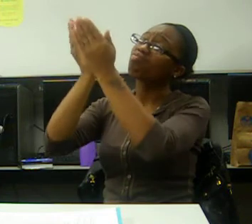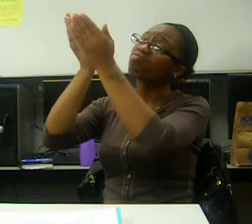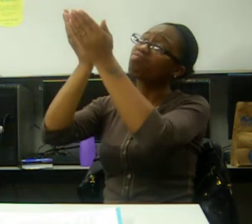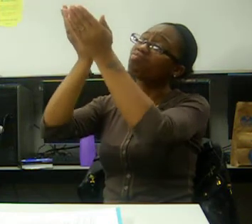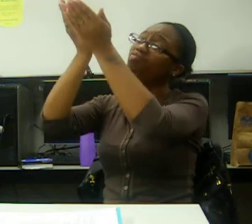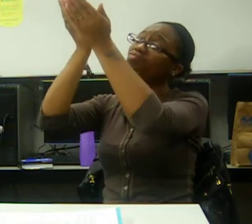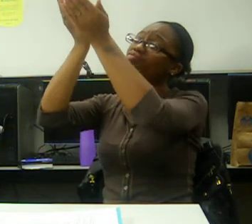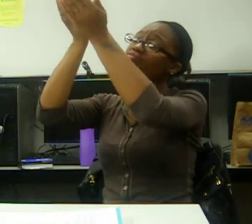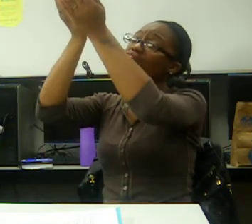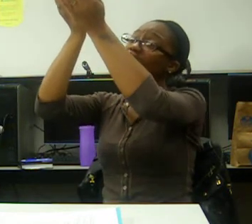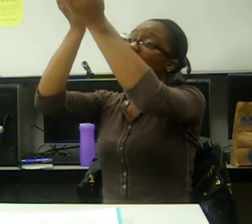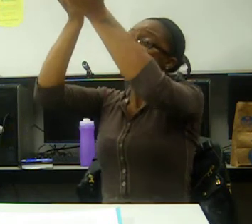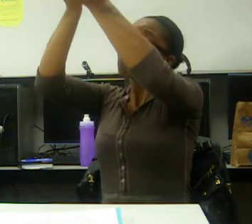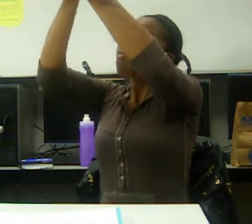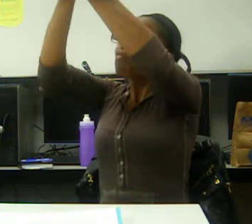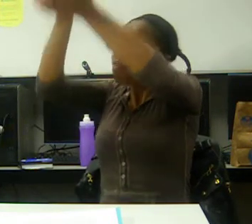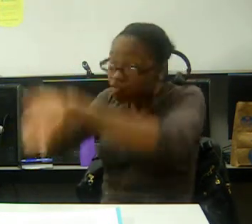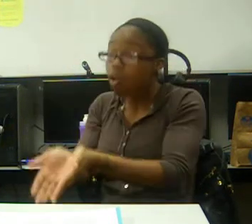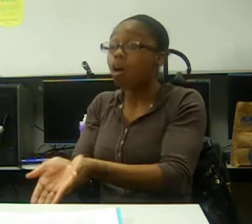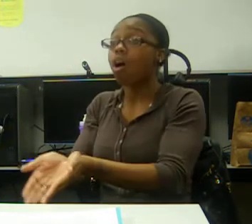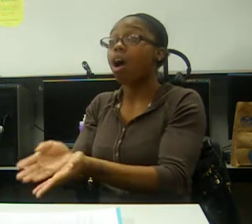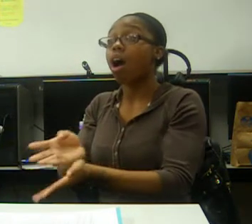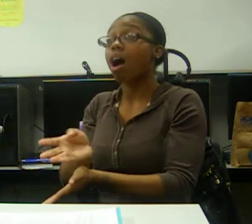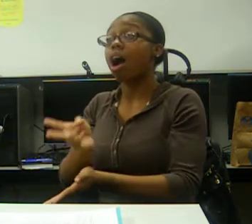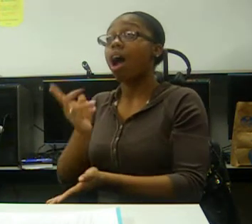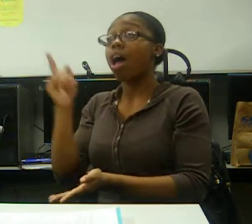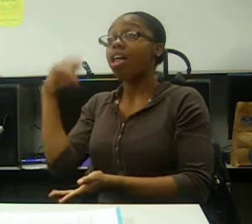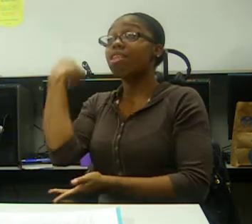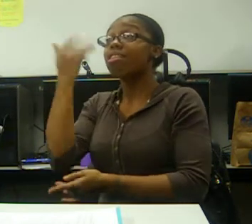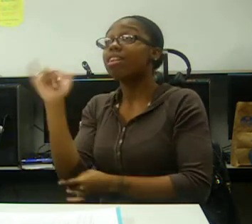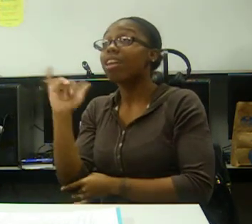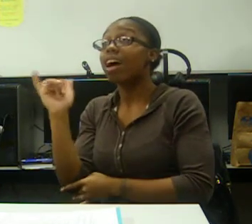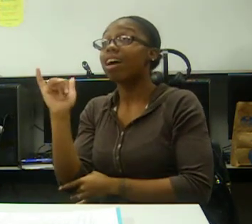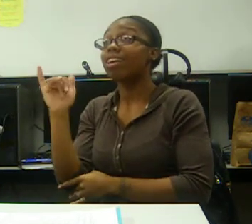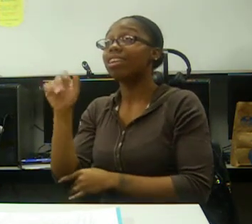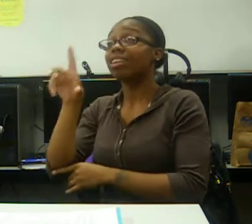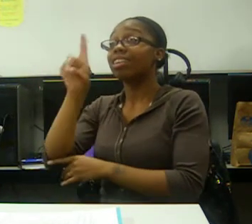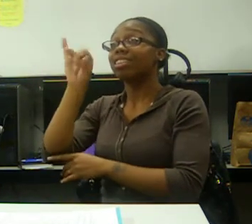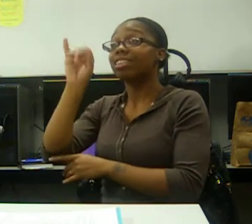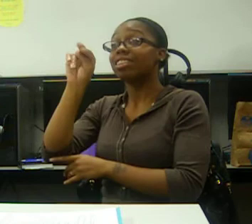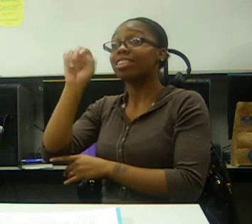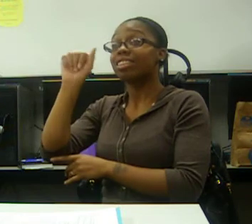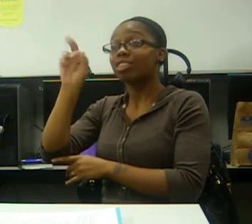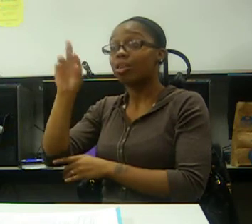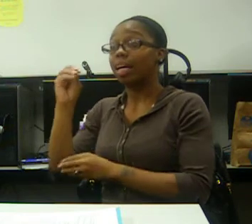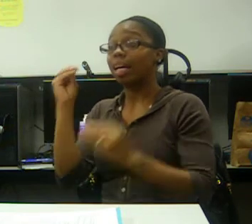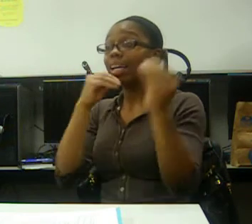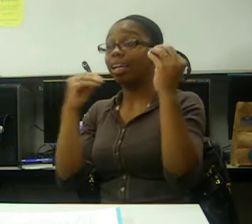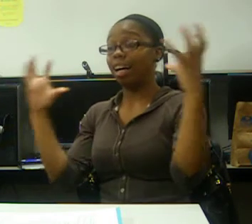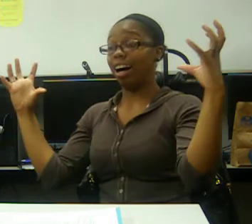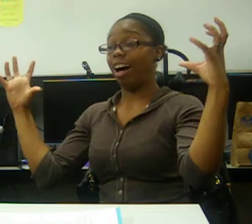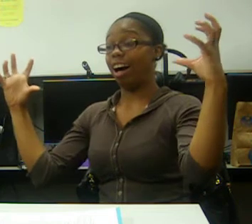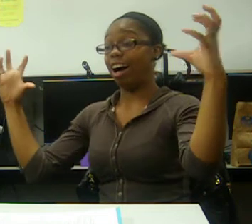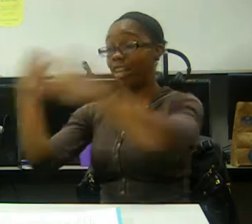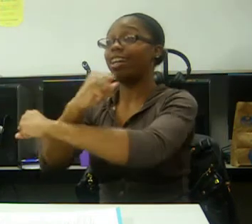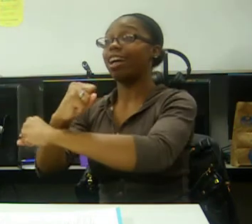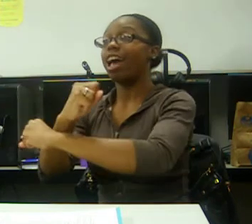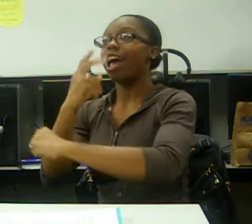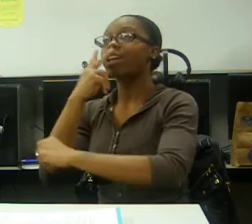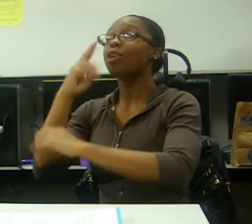drops. And when you're dropping, it almost looks like a dinosaur is going to eat you, and it takes your picture right at that